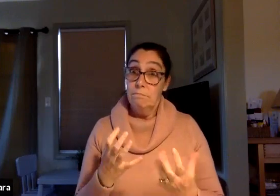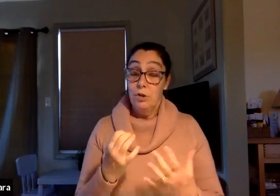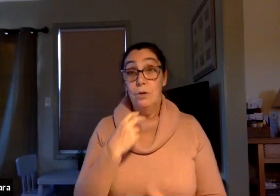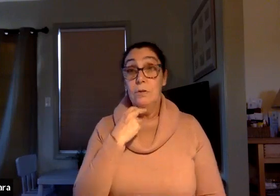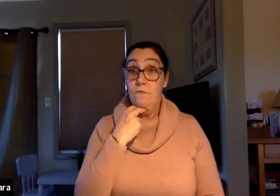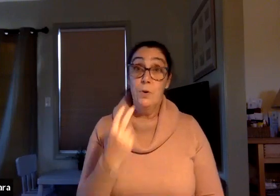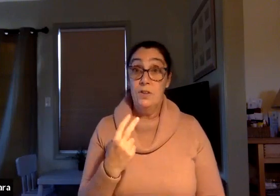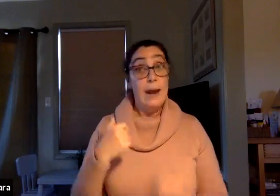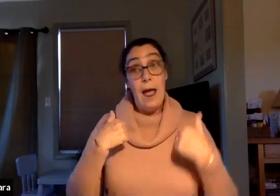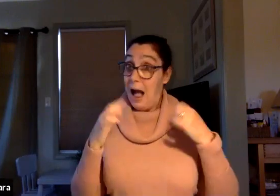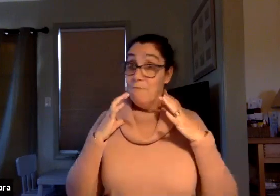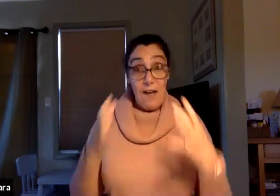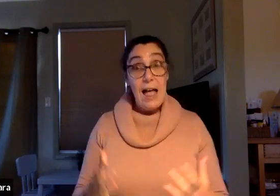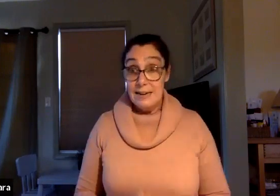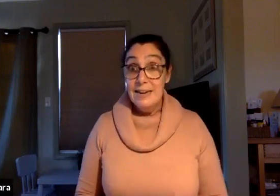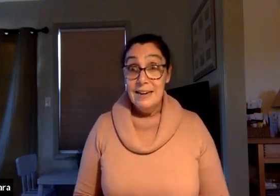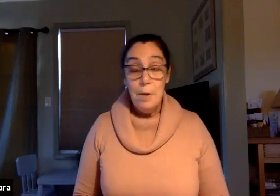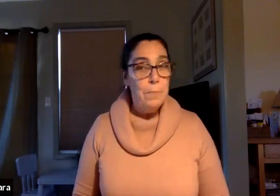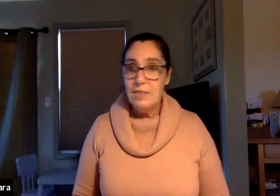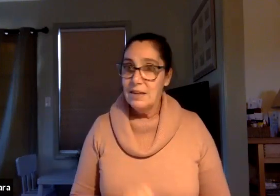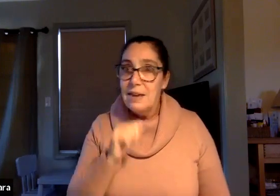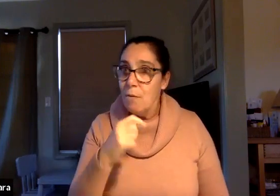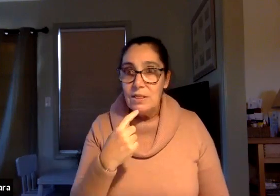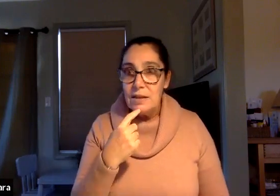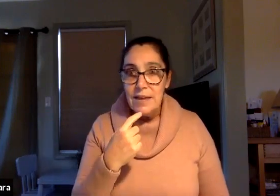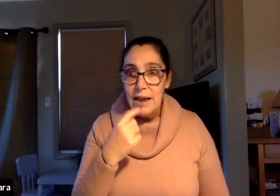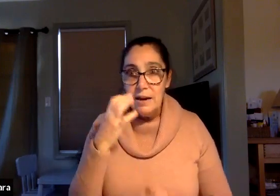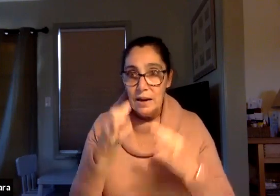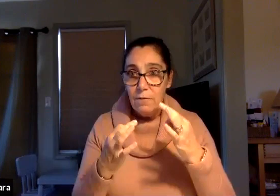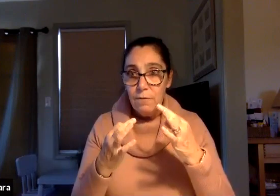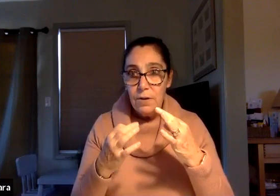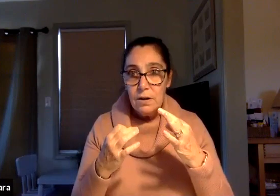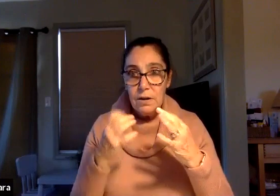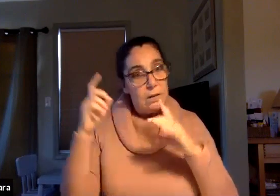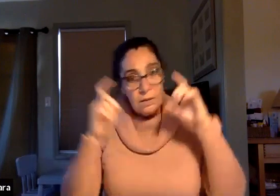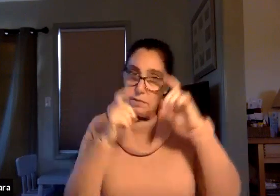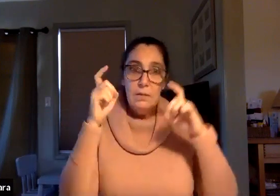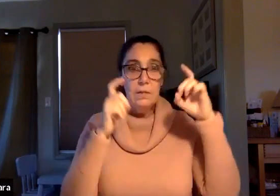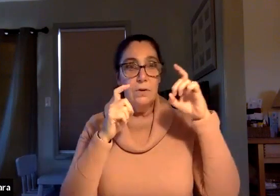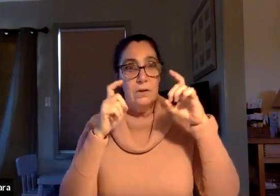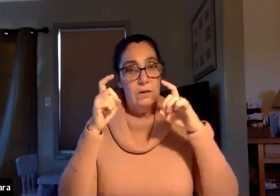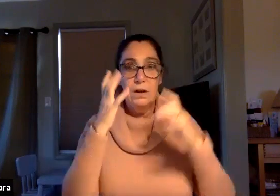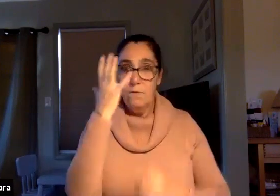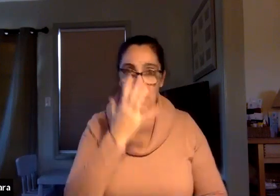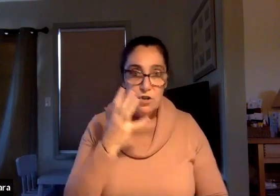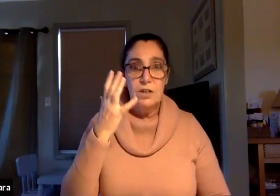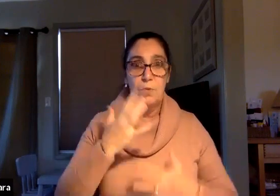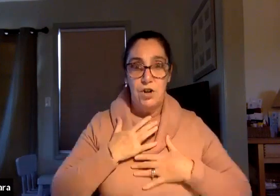You could voice that, I'm fine, but that's not what they said. If there was, facial expression,